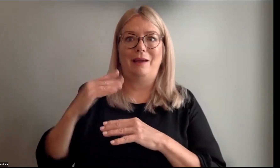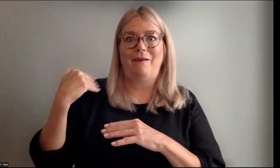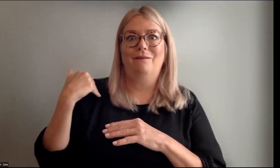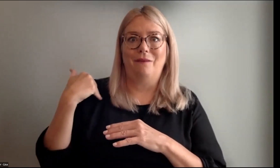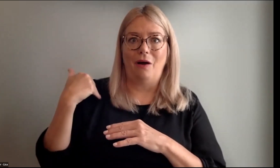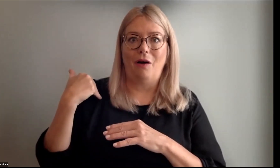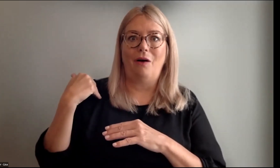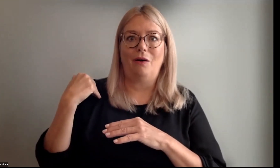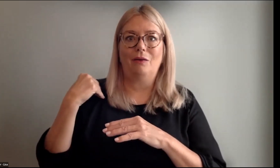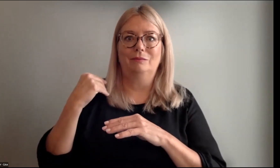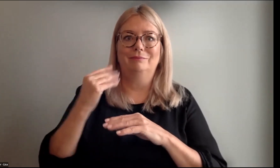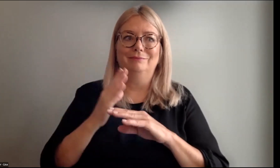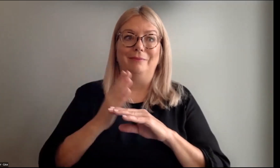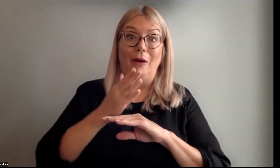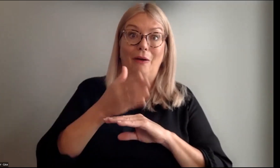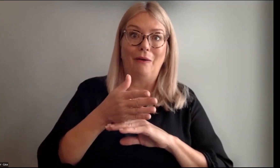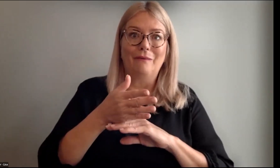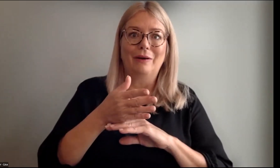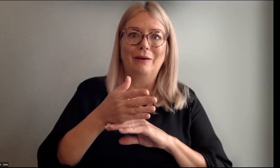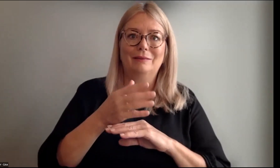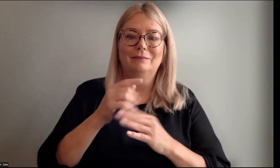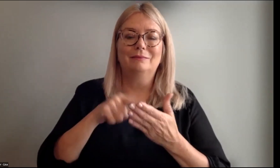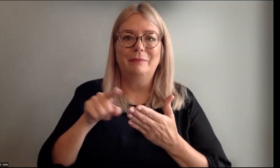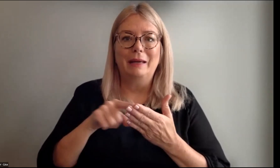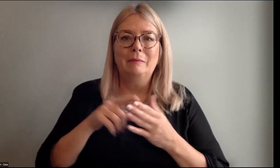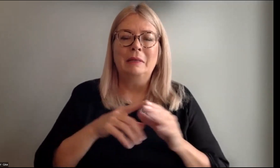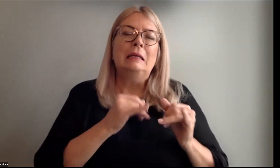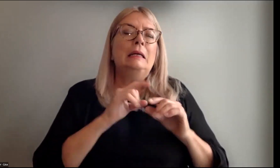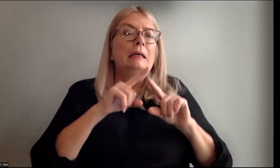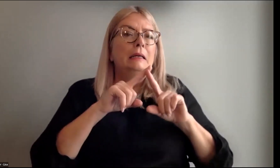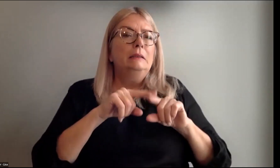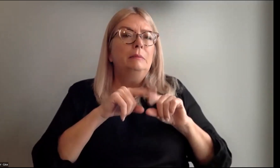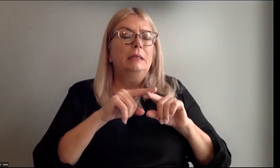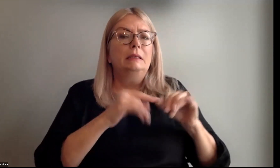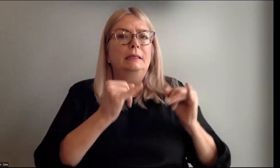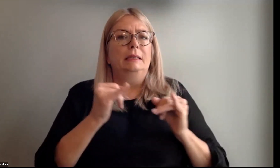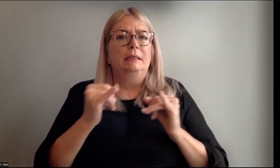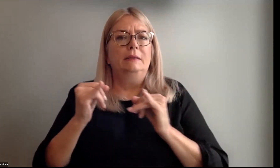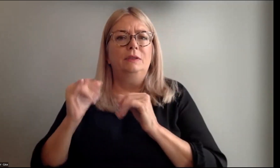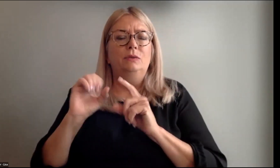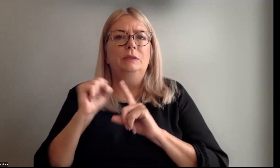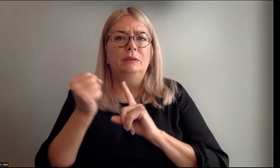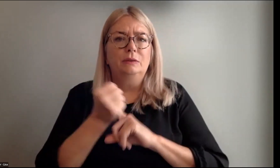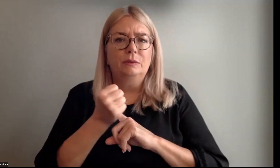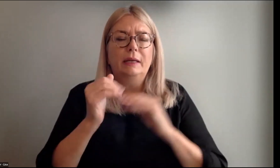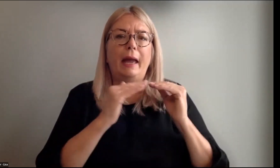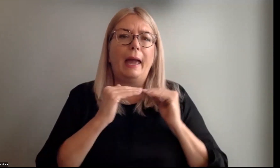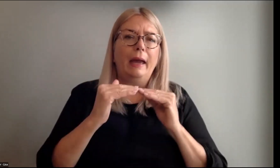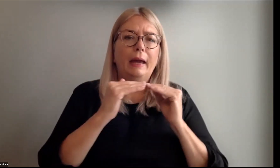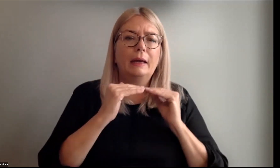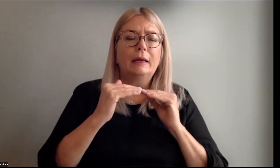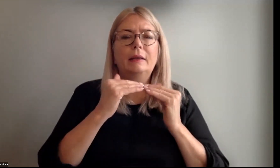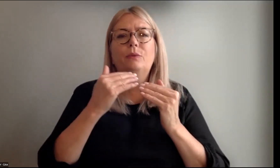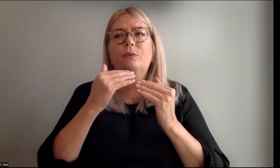where, depending on individual circumstances, the equity and good conscience standard gets a little bit